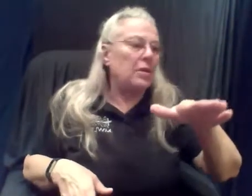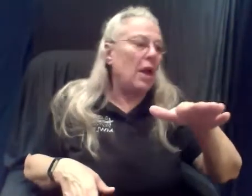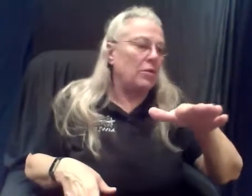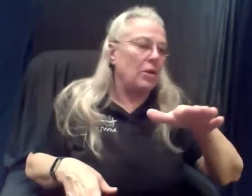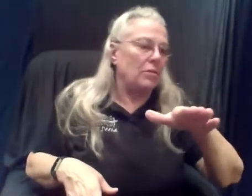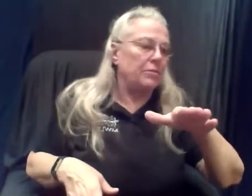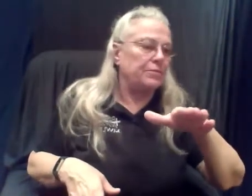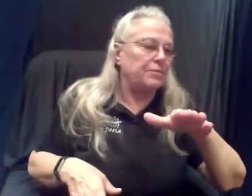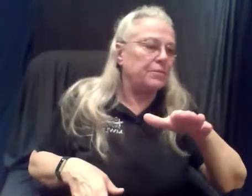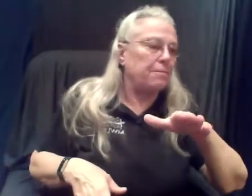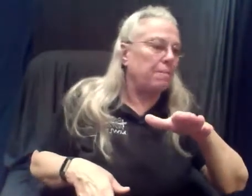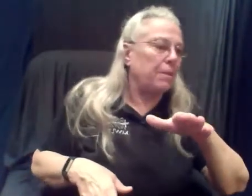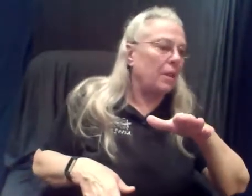known.